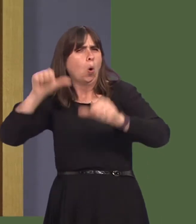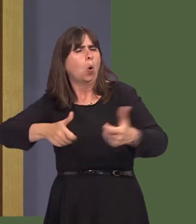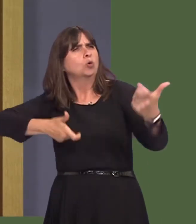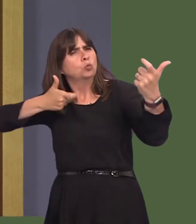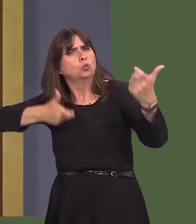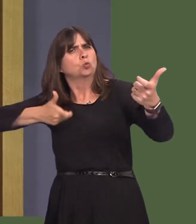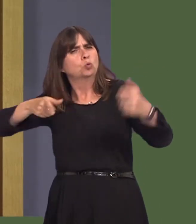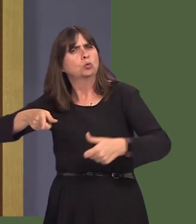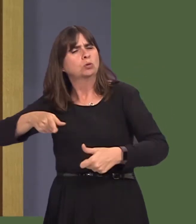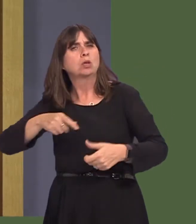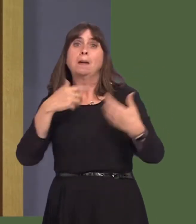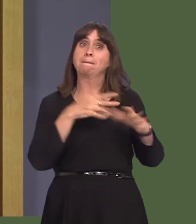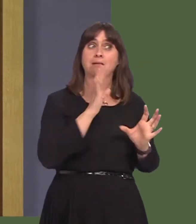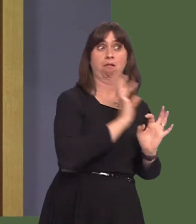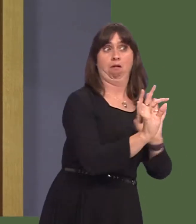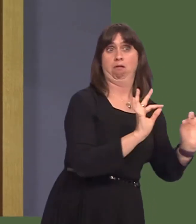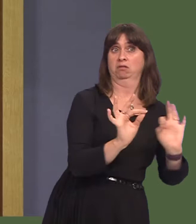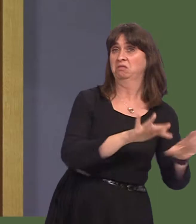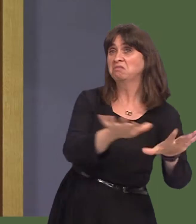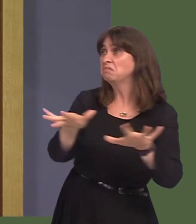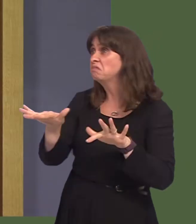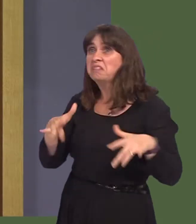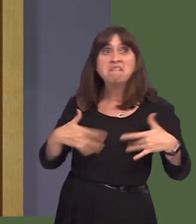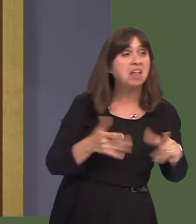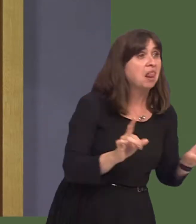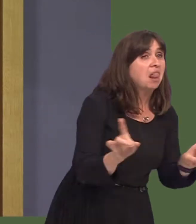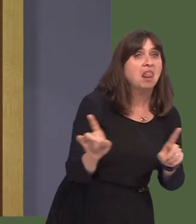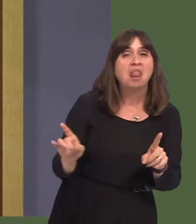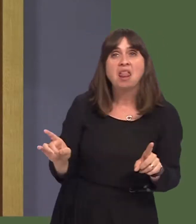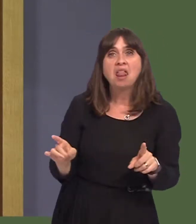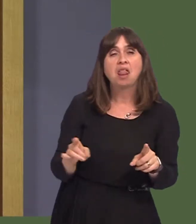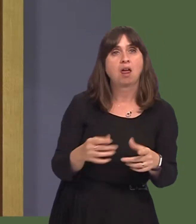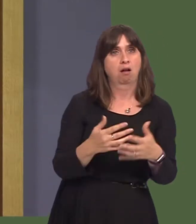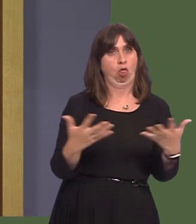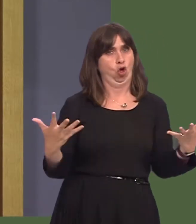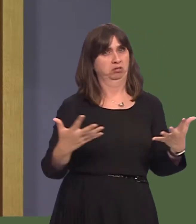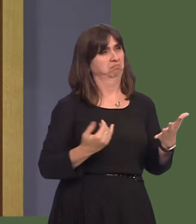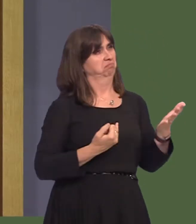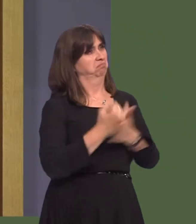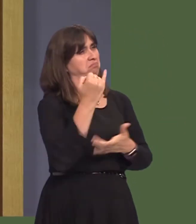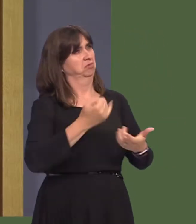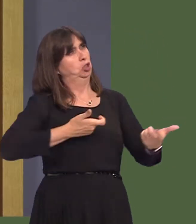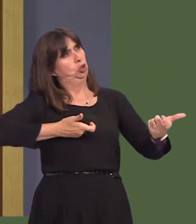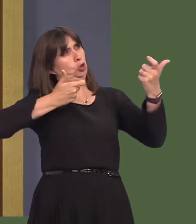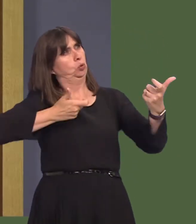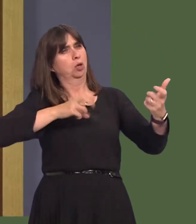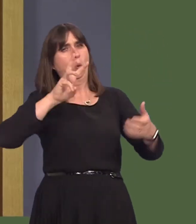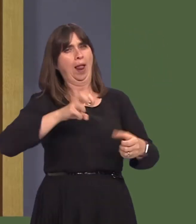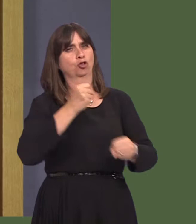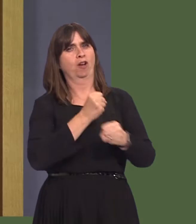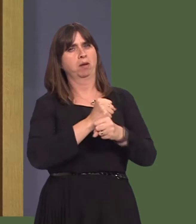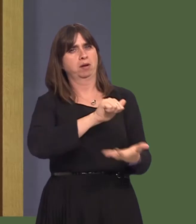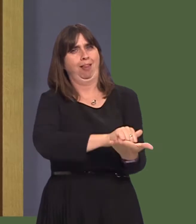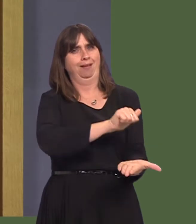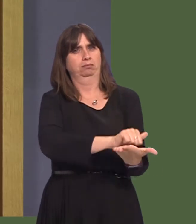explained. Polling shows that there is a clear move against having shooting on Welsh Government